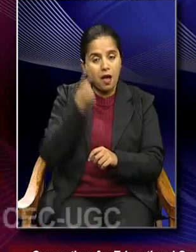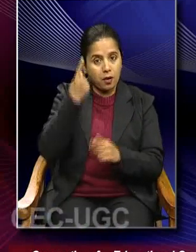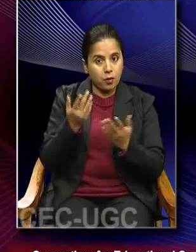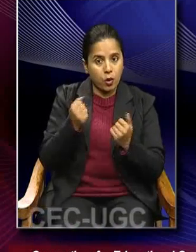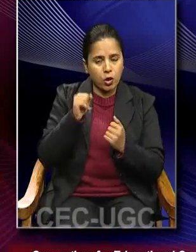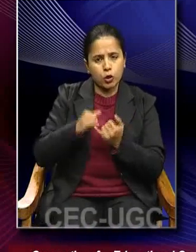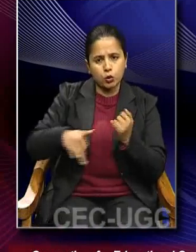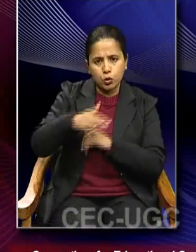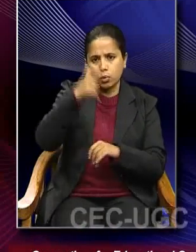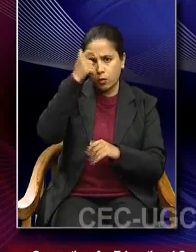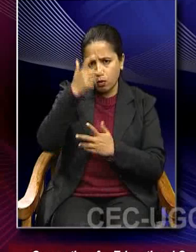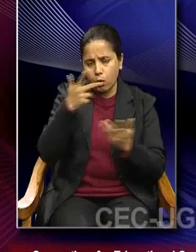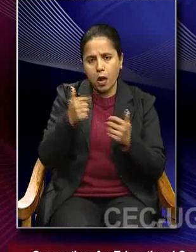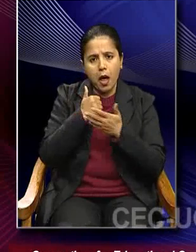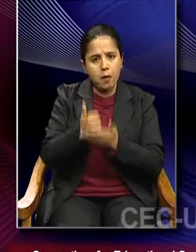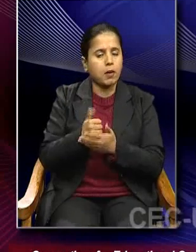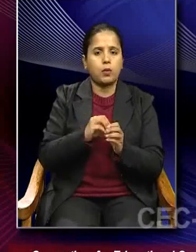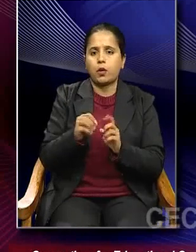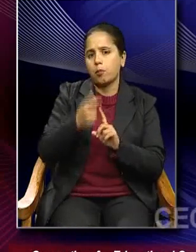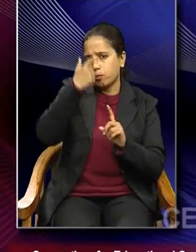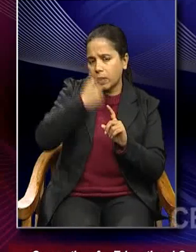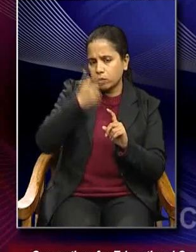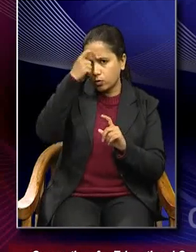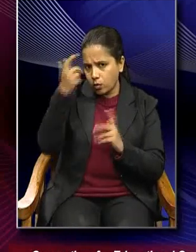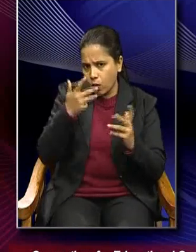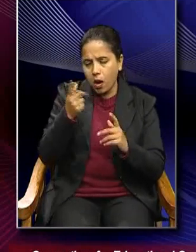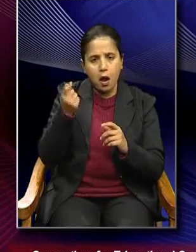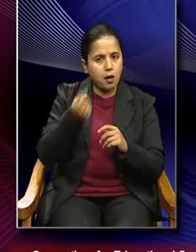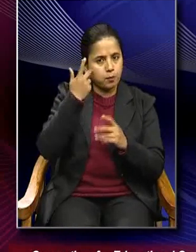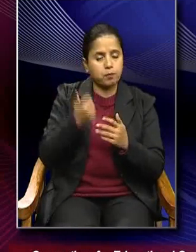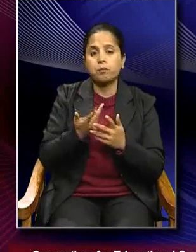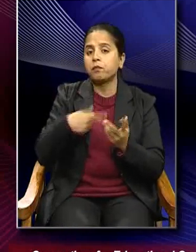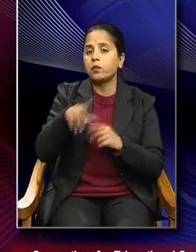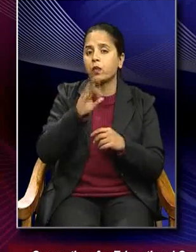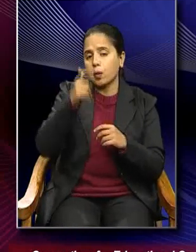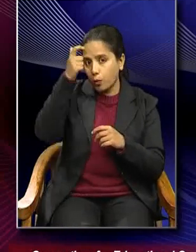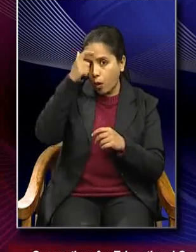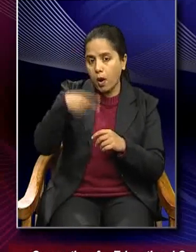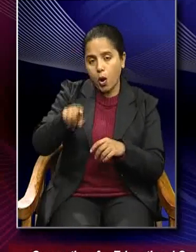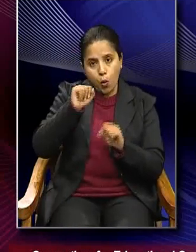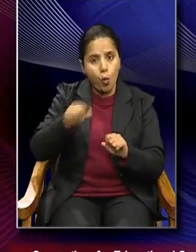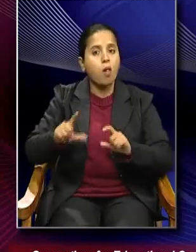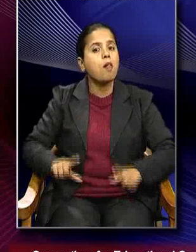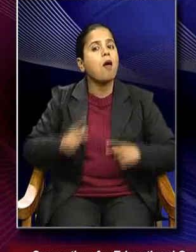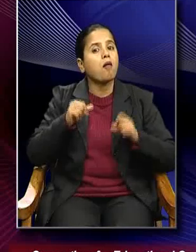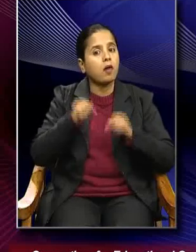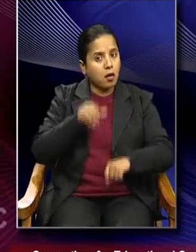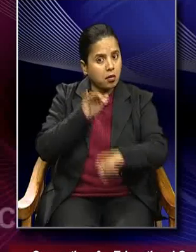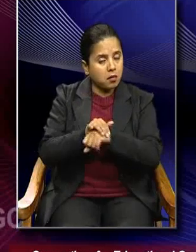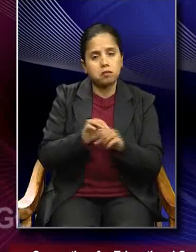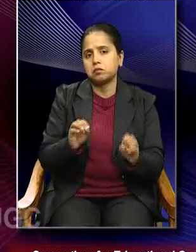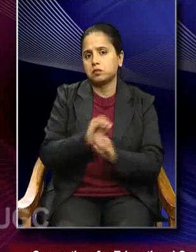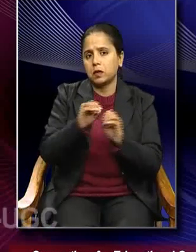their social problems, their personal problems, neither the problems in their own life nor in